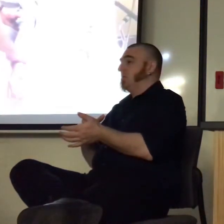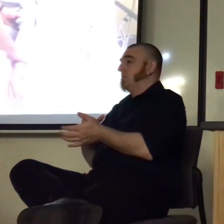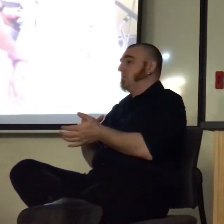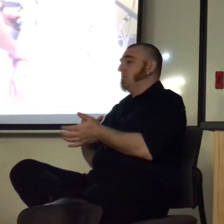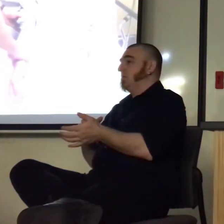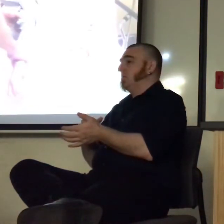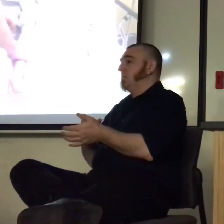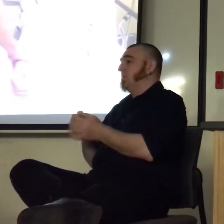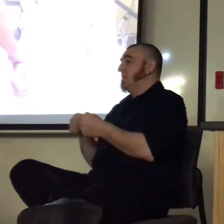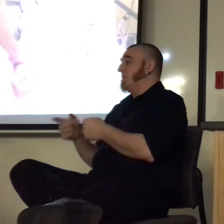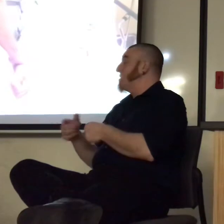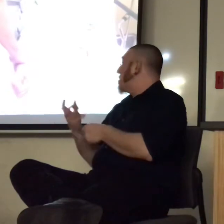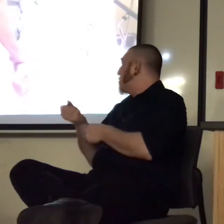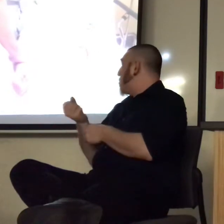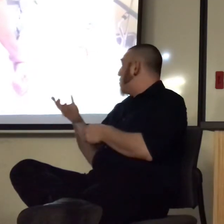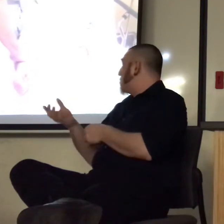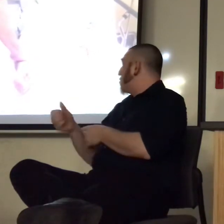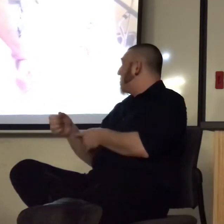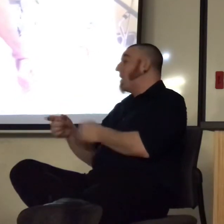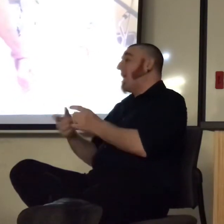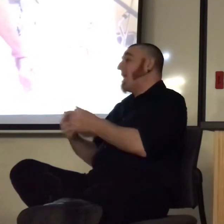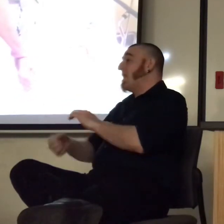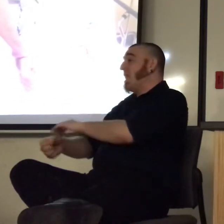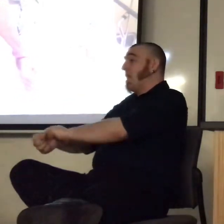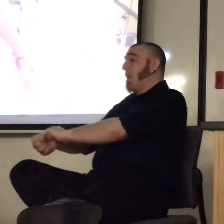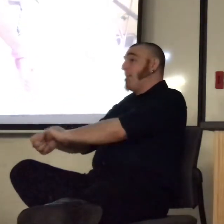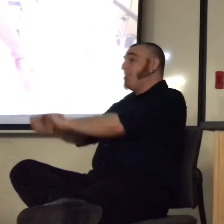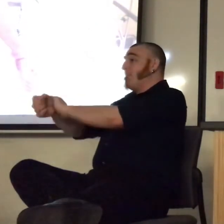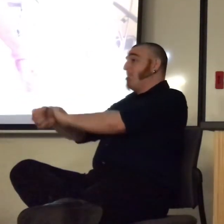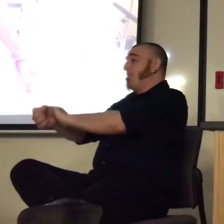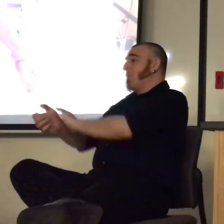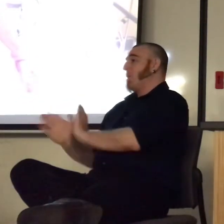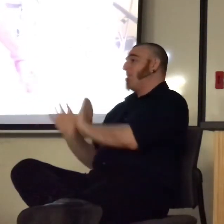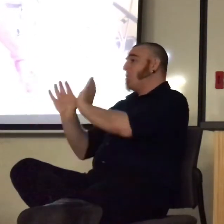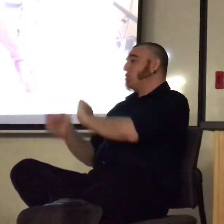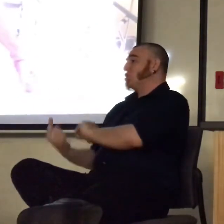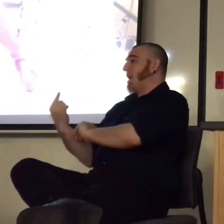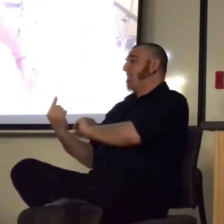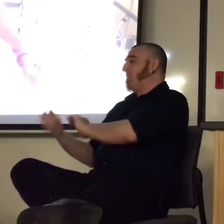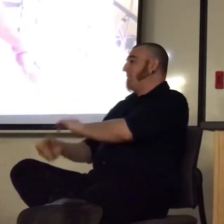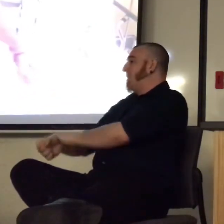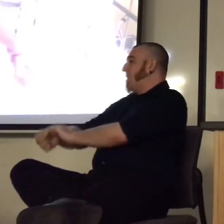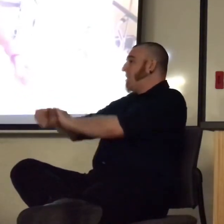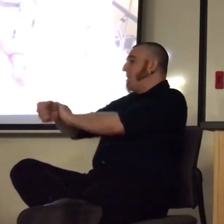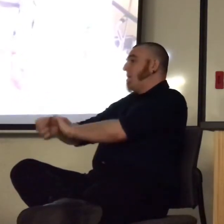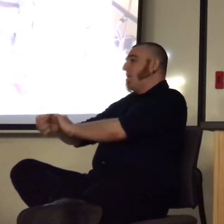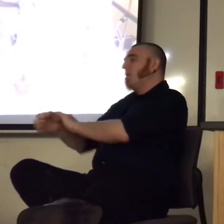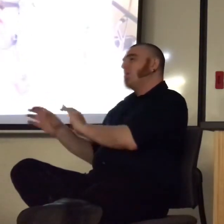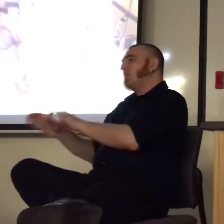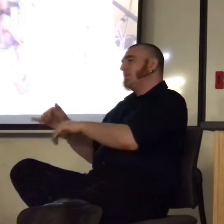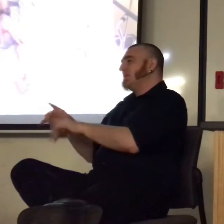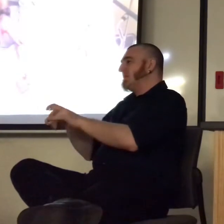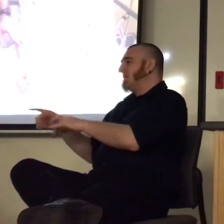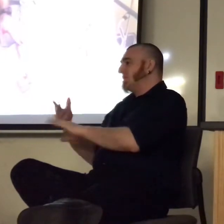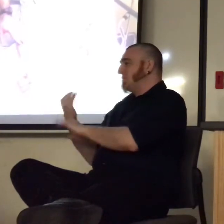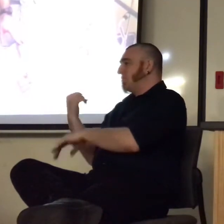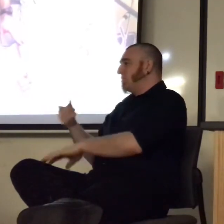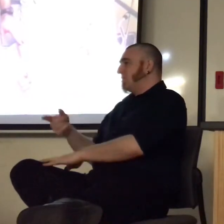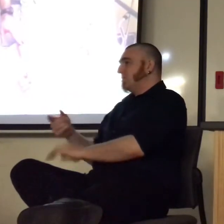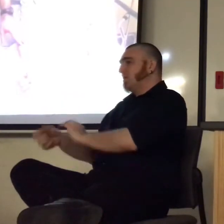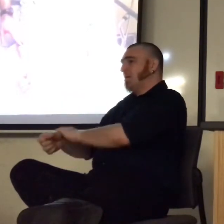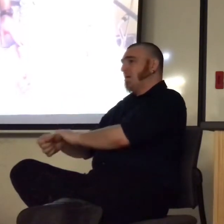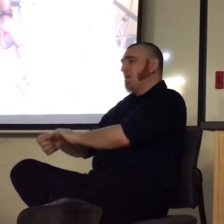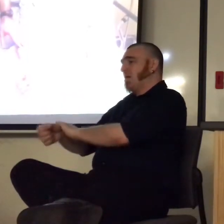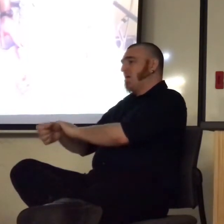Can you hold your arm like this and then press up against my hand? So we did this test earlier and it seems that she actually doesn't have